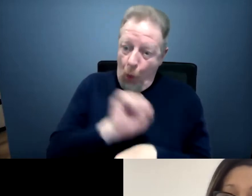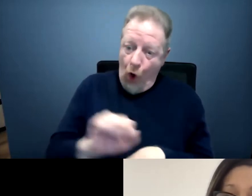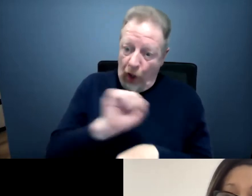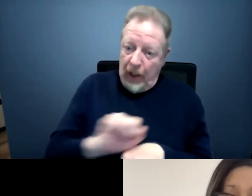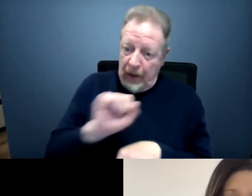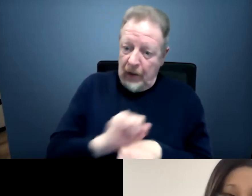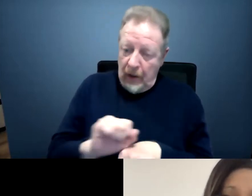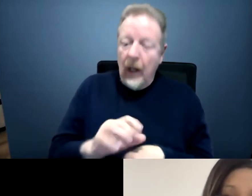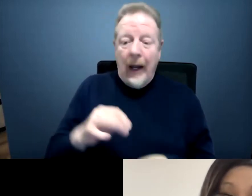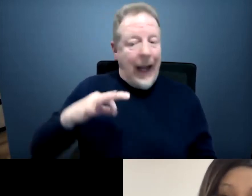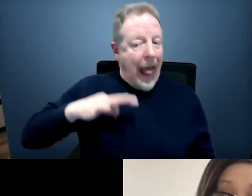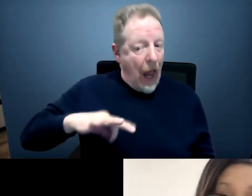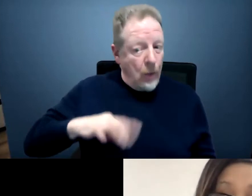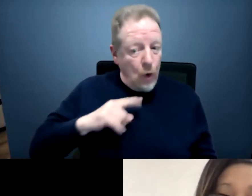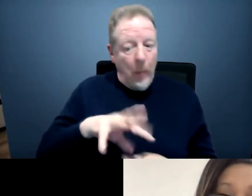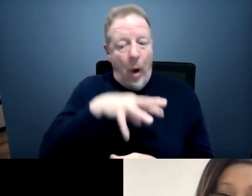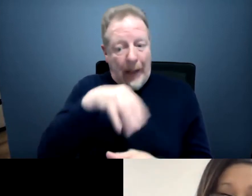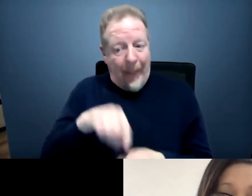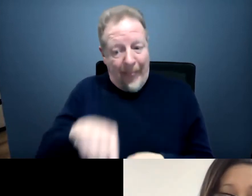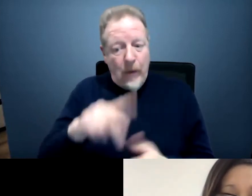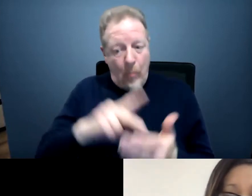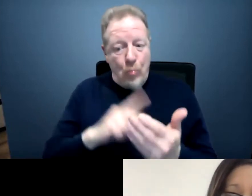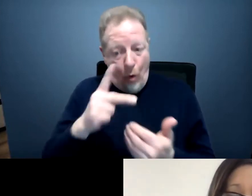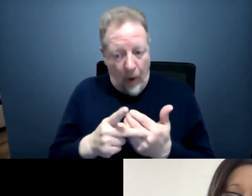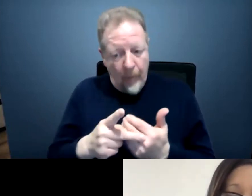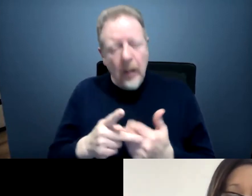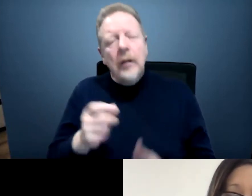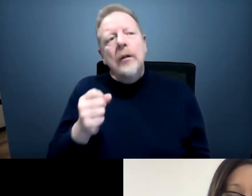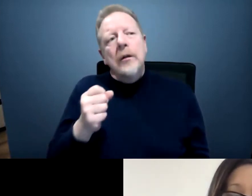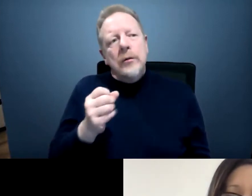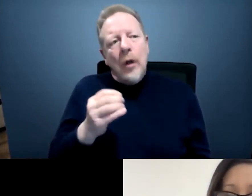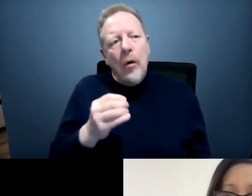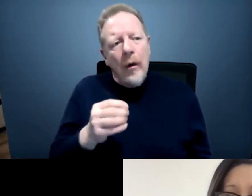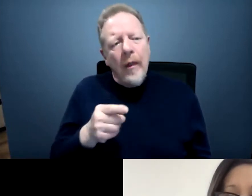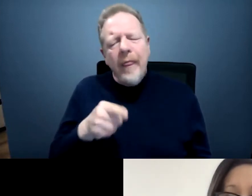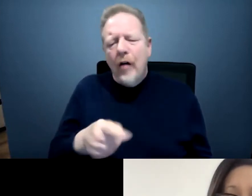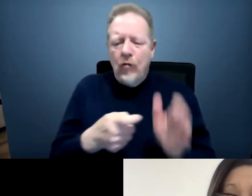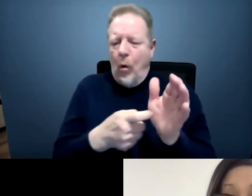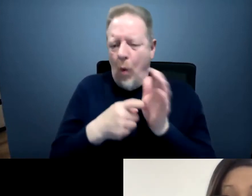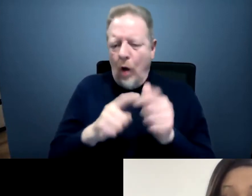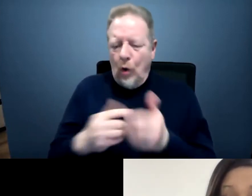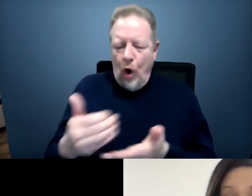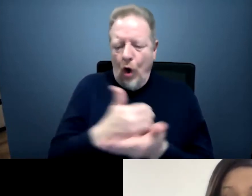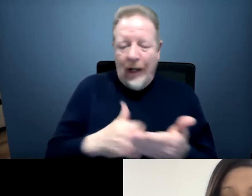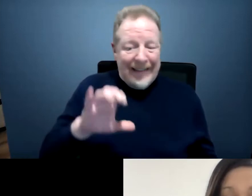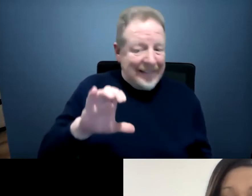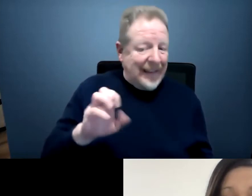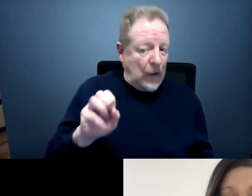are eligible to participate in this program. They are required to earn CEUs,